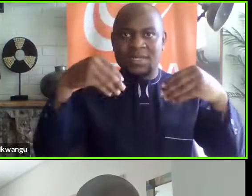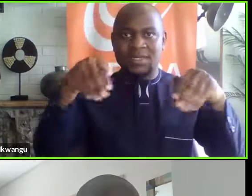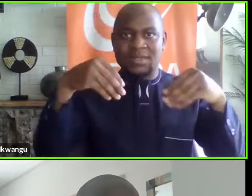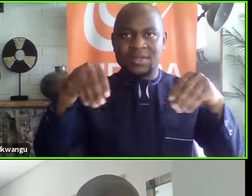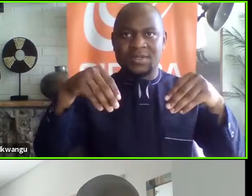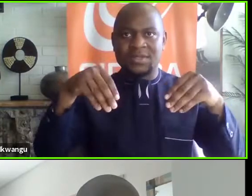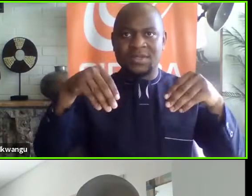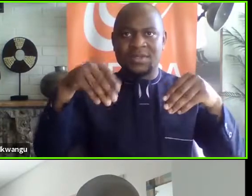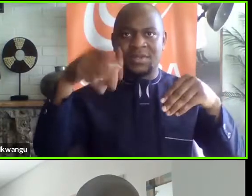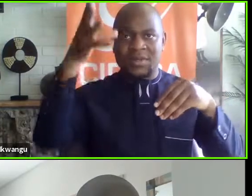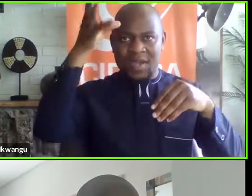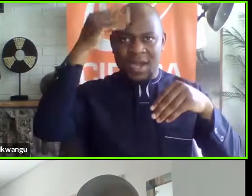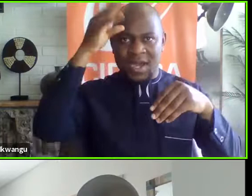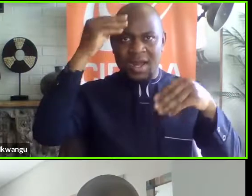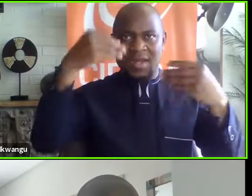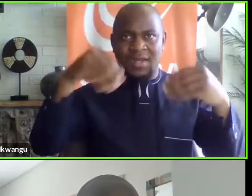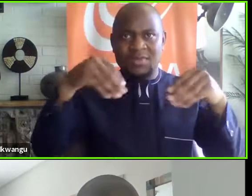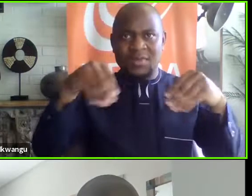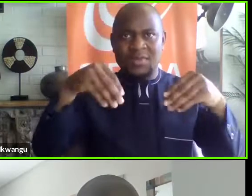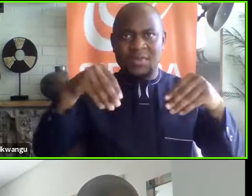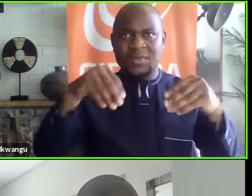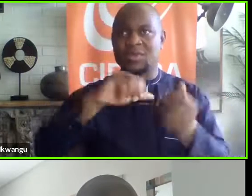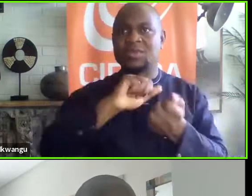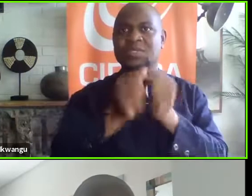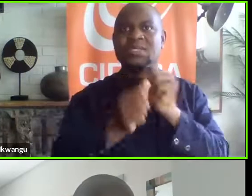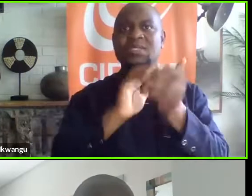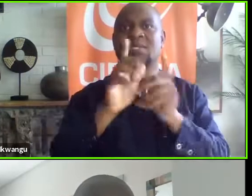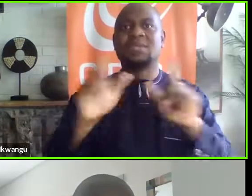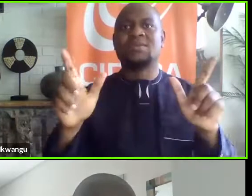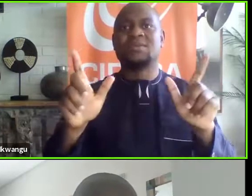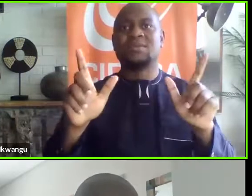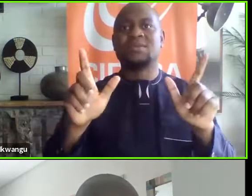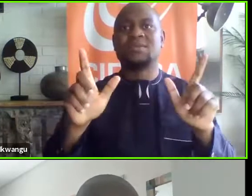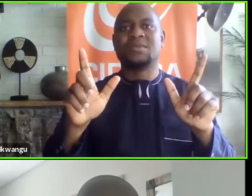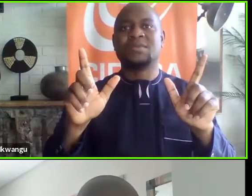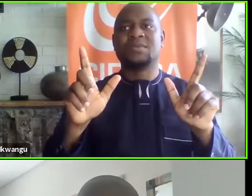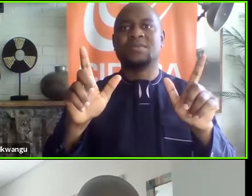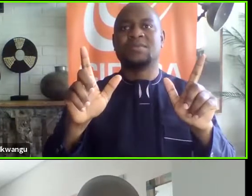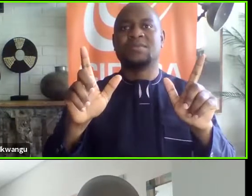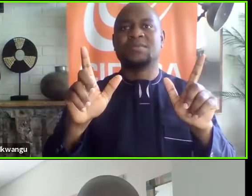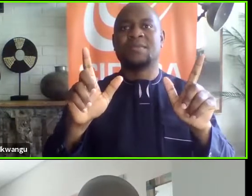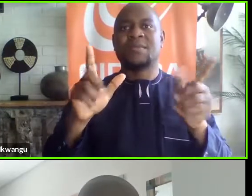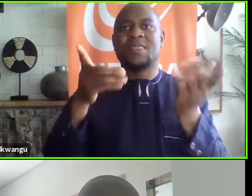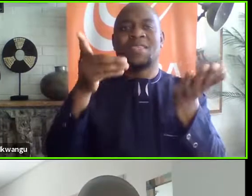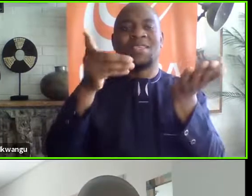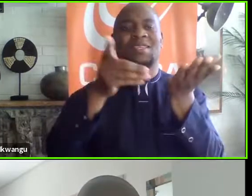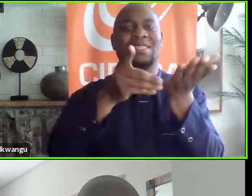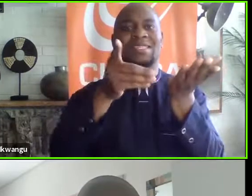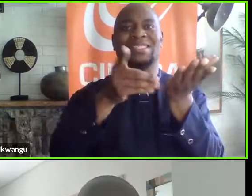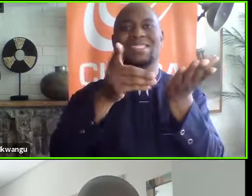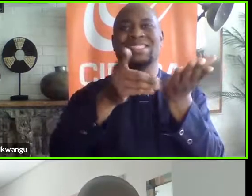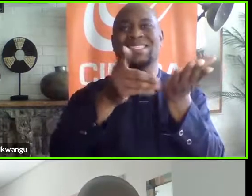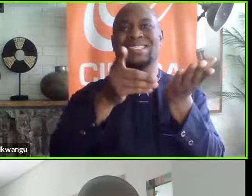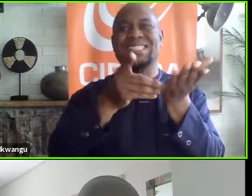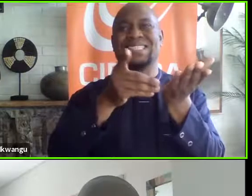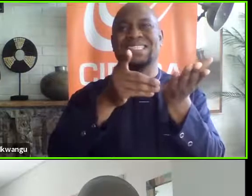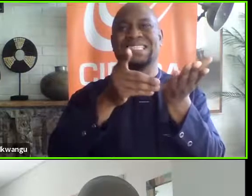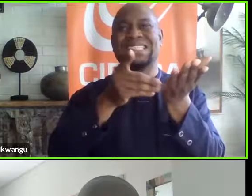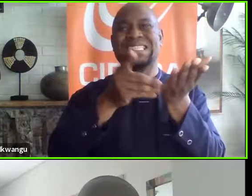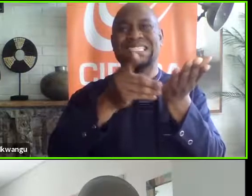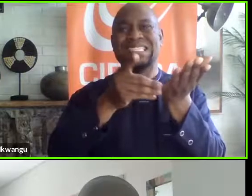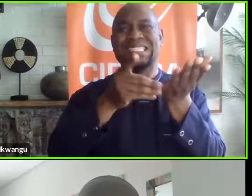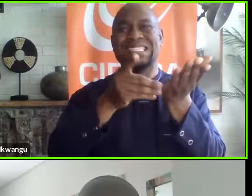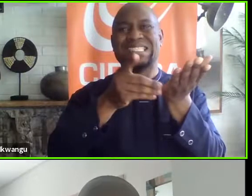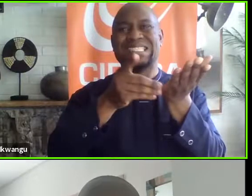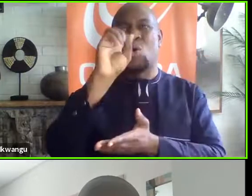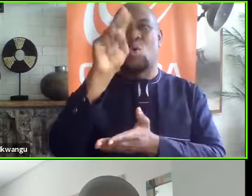by UNAD as a DPO, but then also learning materials. we need to learn to change them in a format